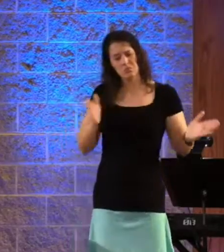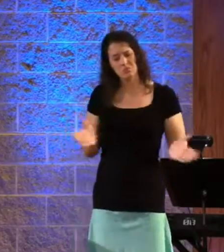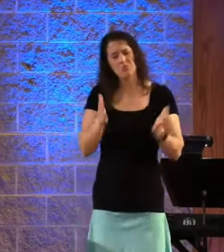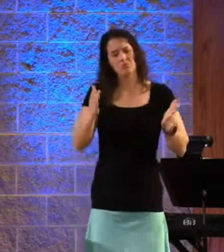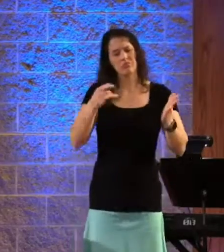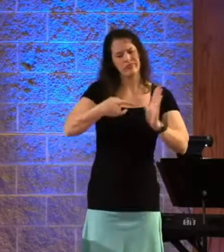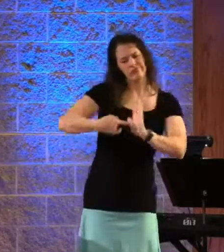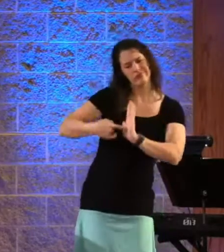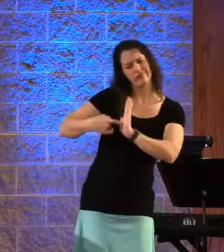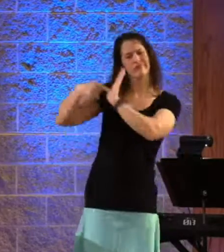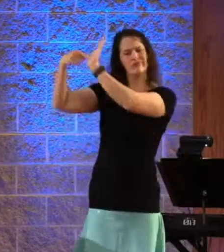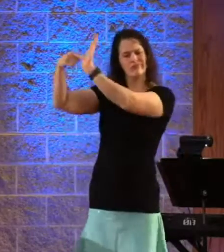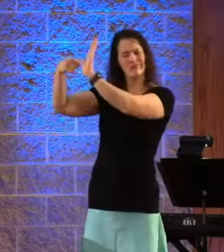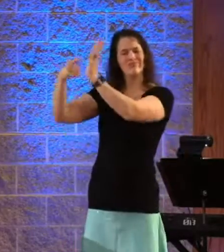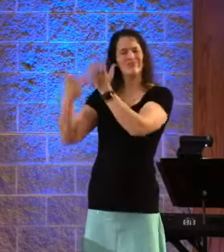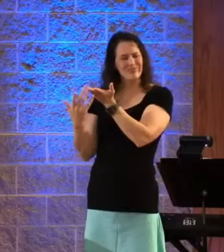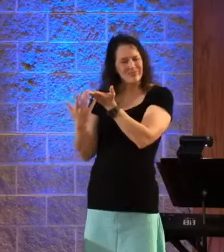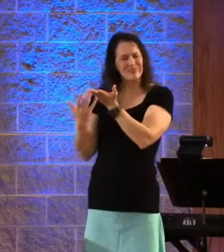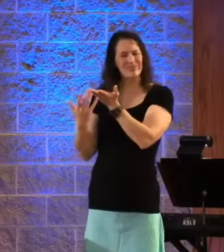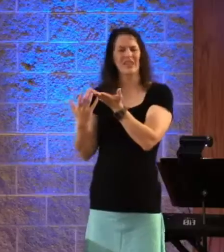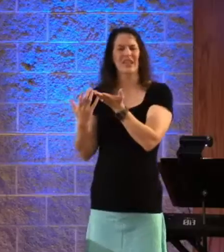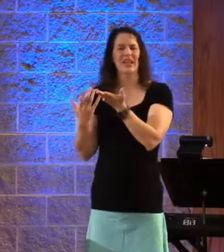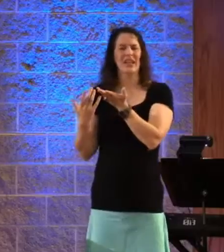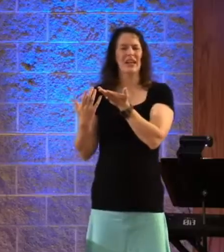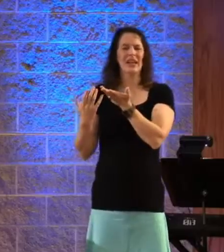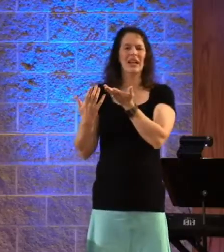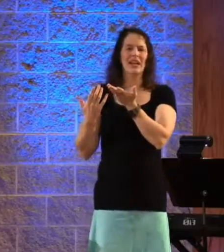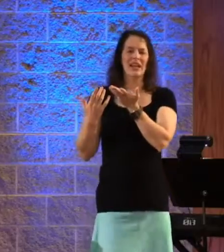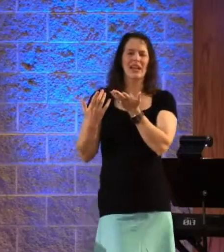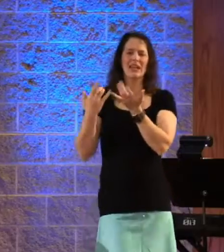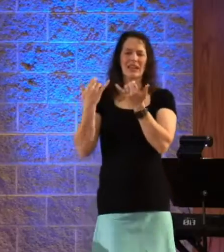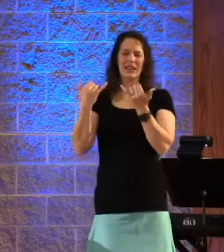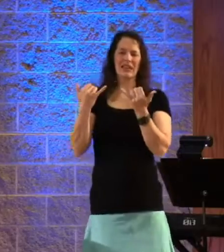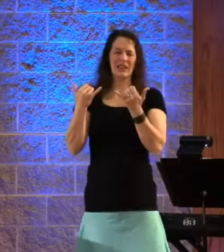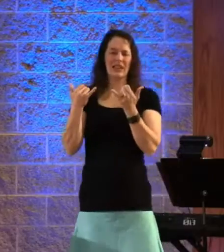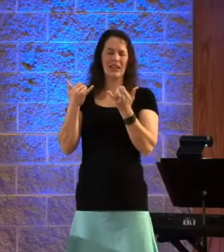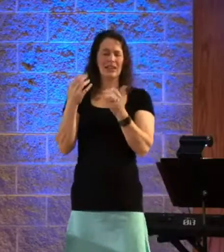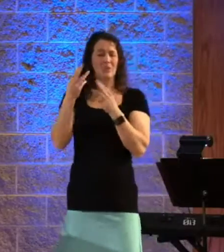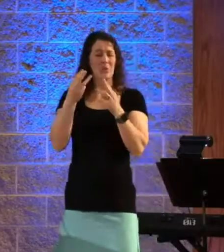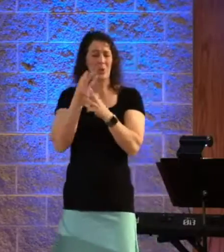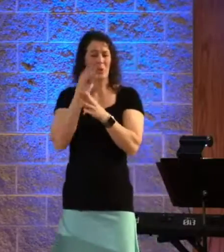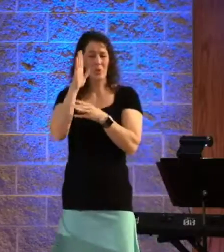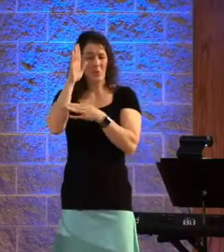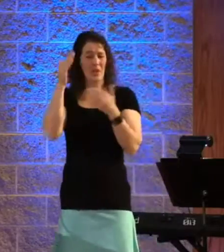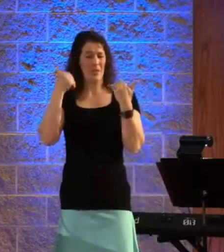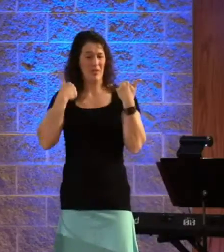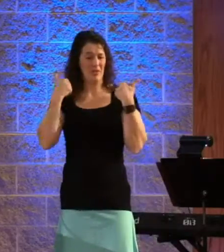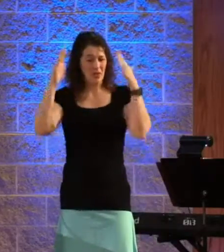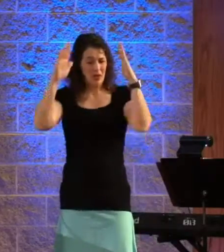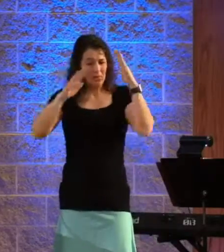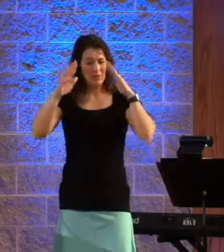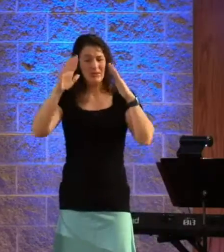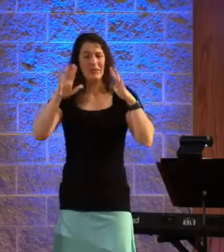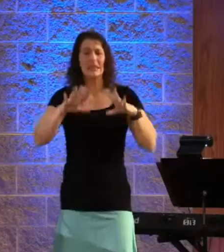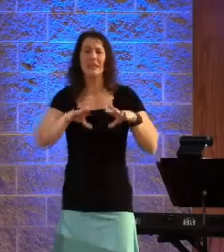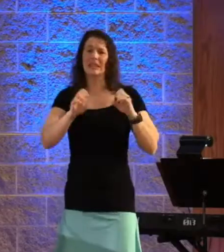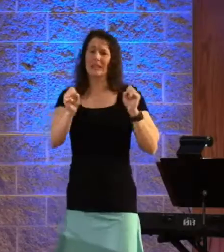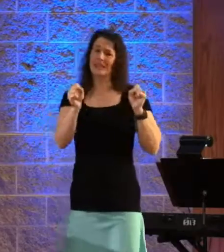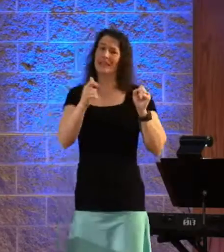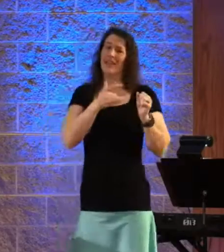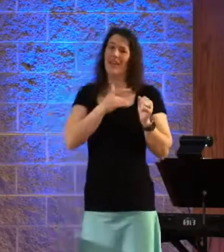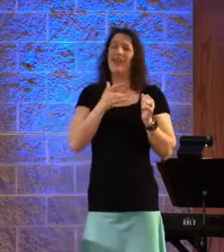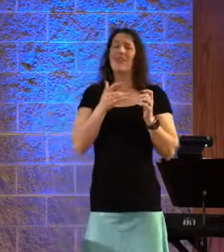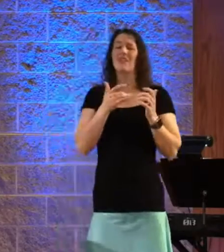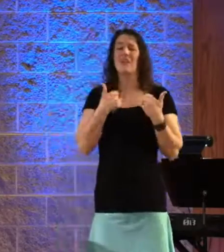In this world, we will have trouble, you've promised us, but take heart, you've said, I have overcome the world. We can have peace in the midst of